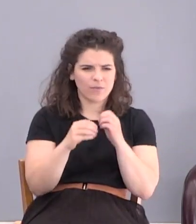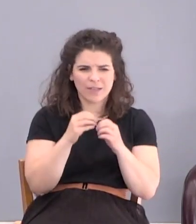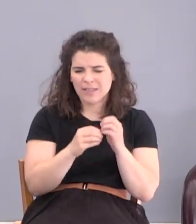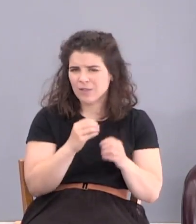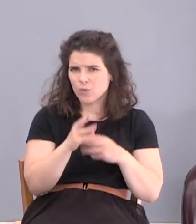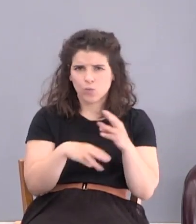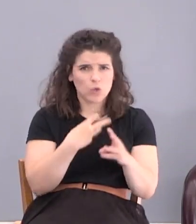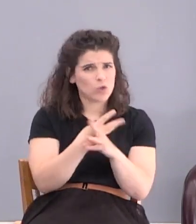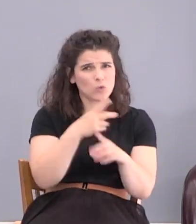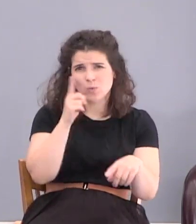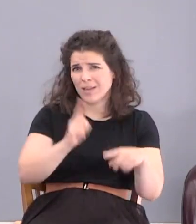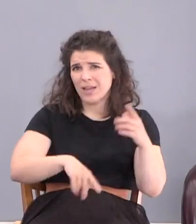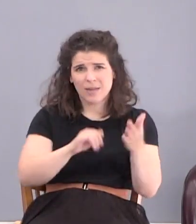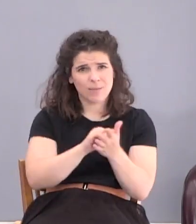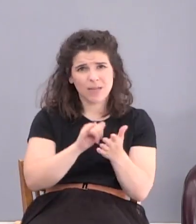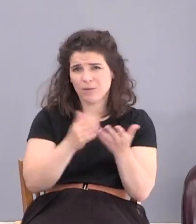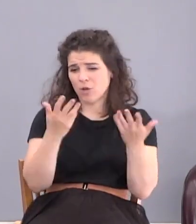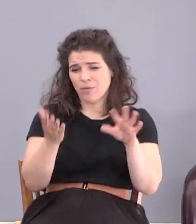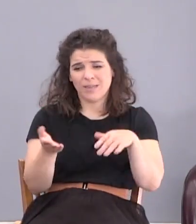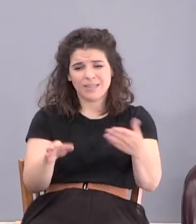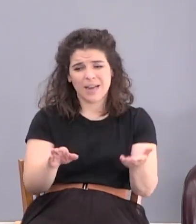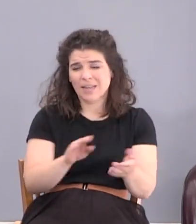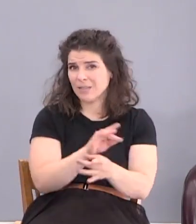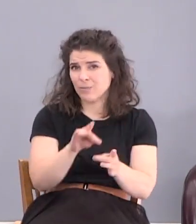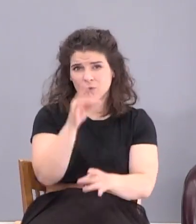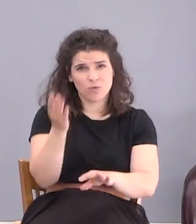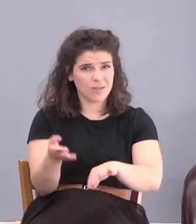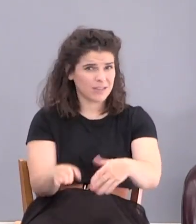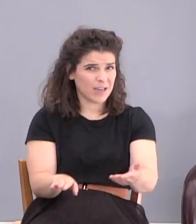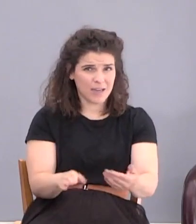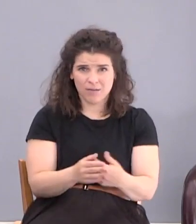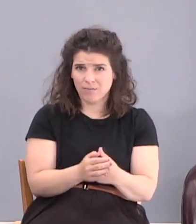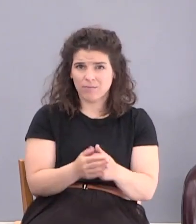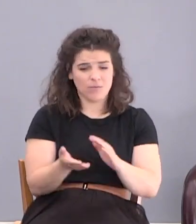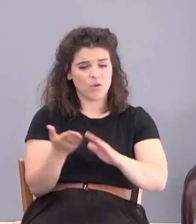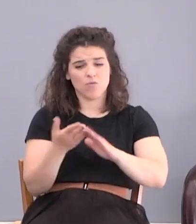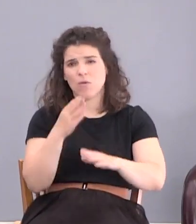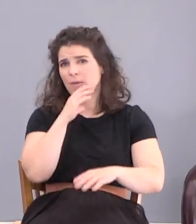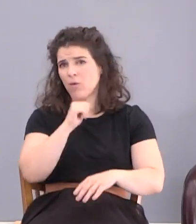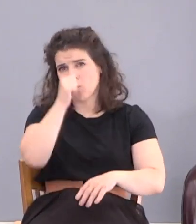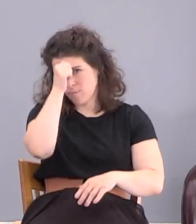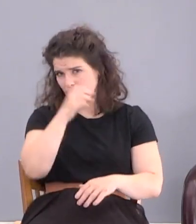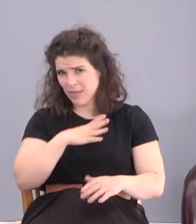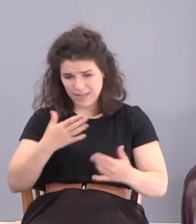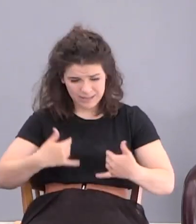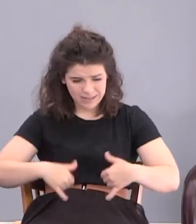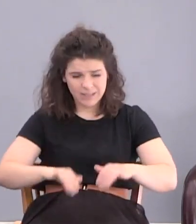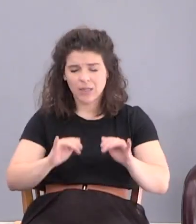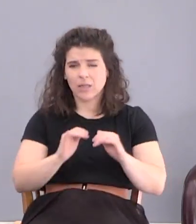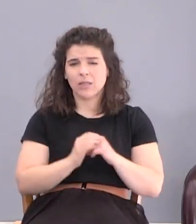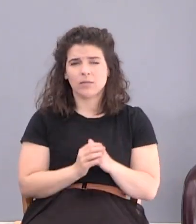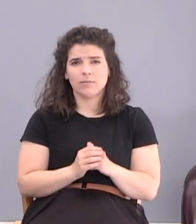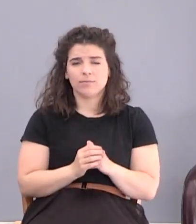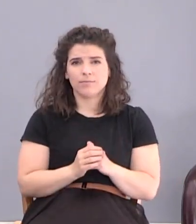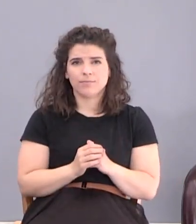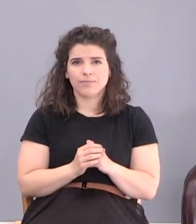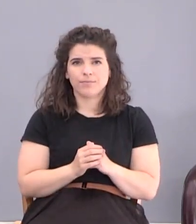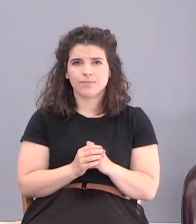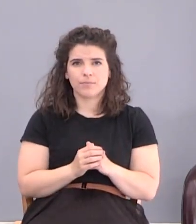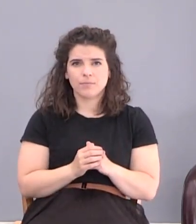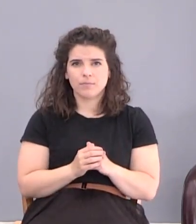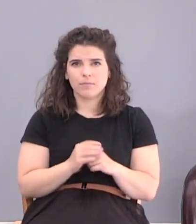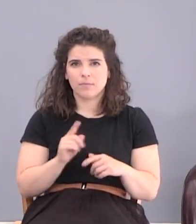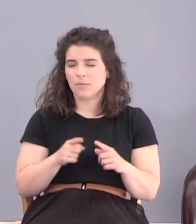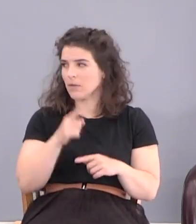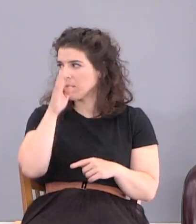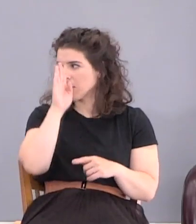the world. Remember, it's dead, spiritually dead. It's run by the old man still. You know, when